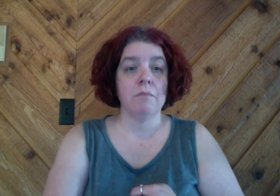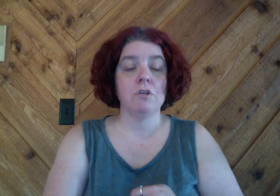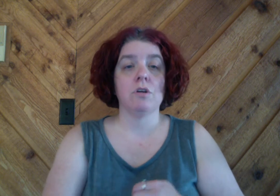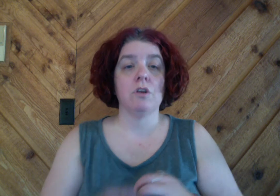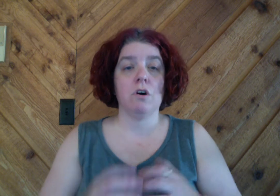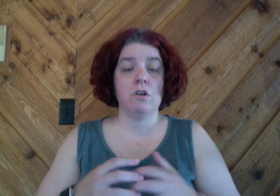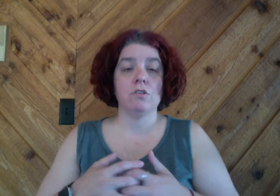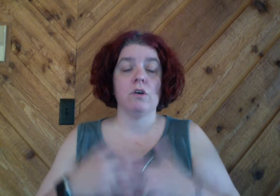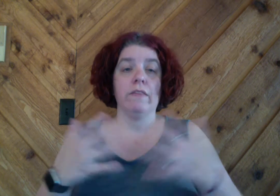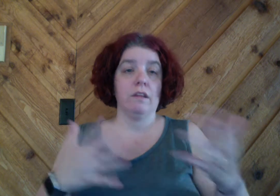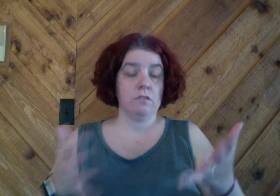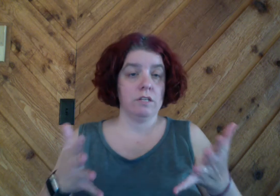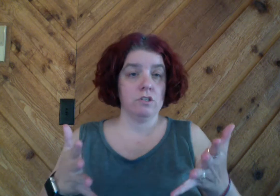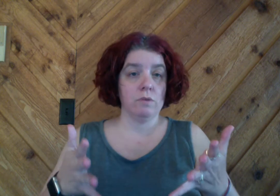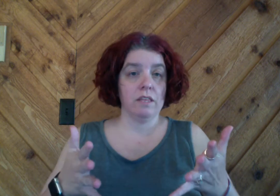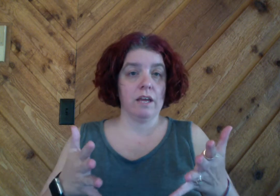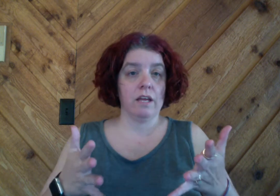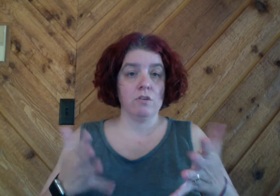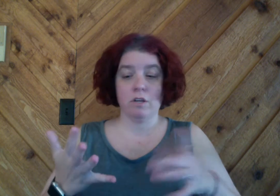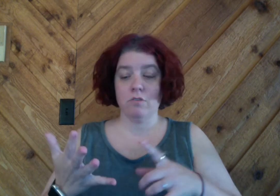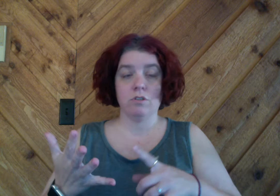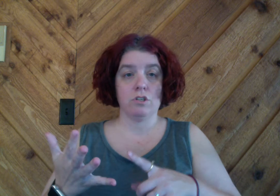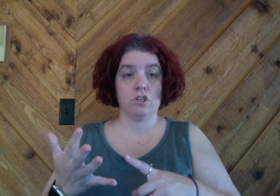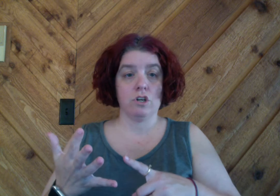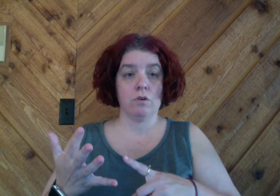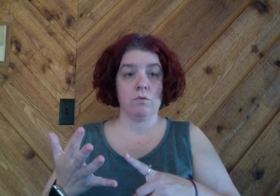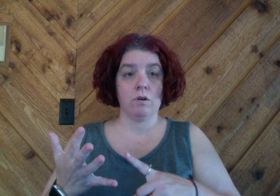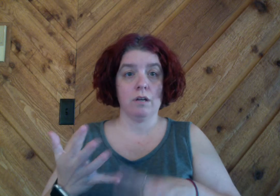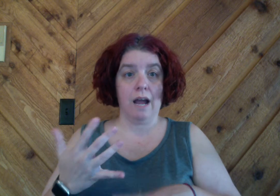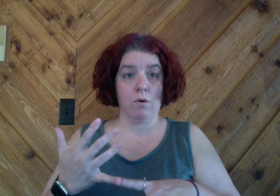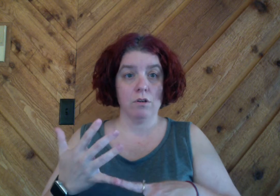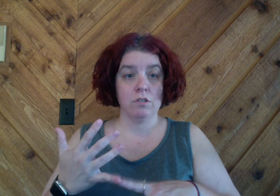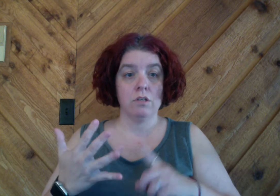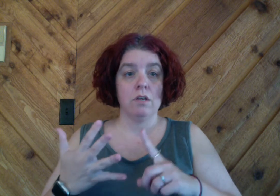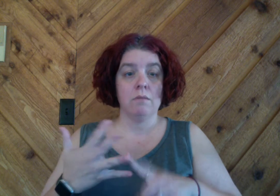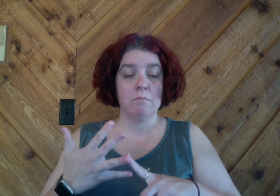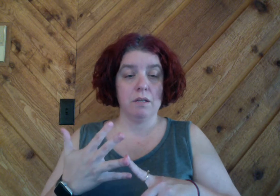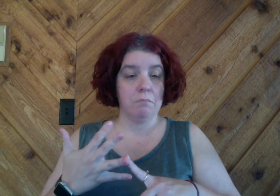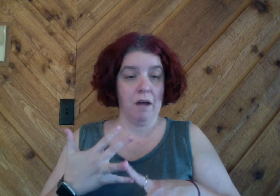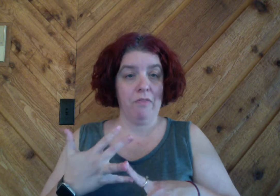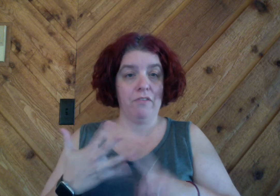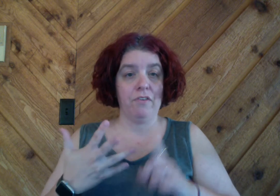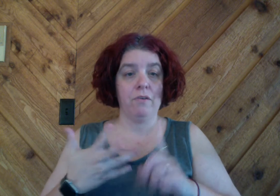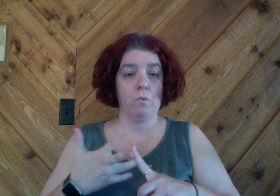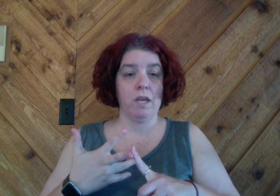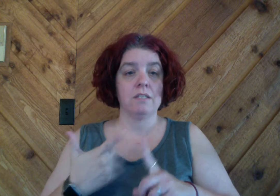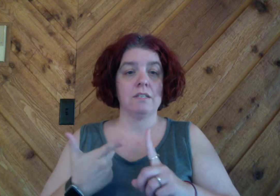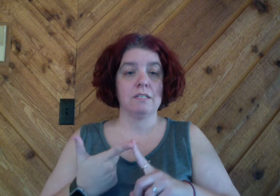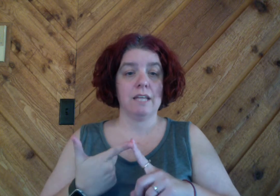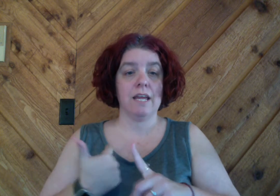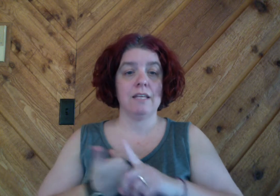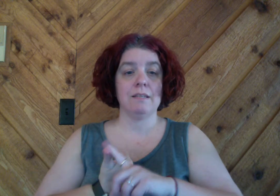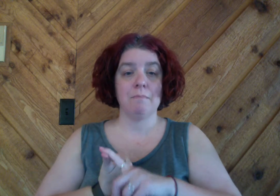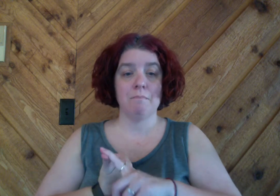you can also, and then in doing that, you can use it to show hours, months, weeks, days,